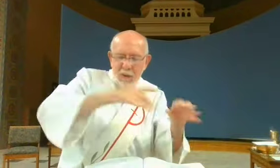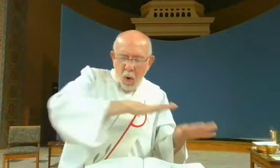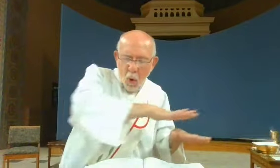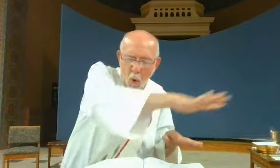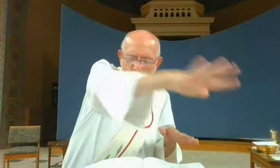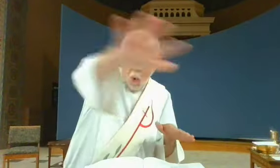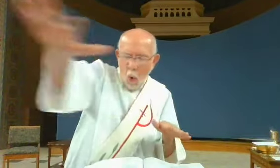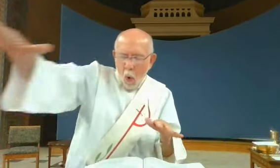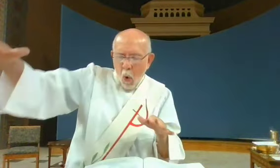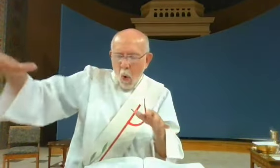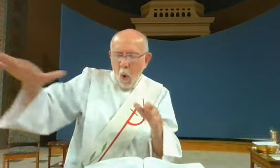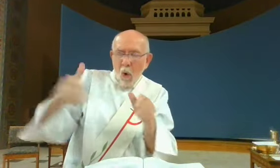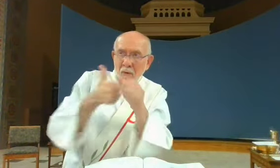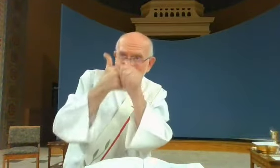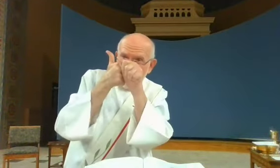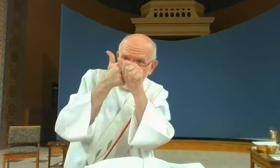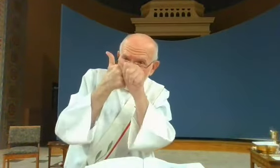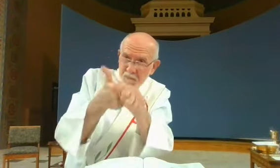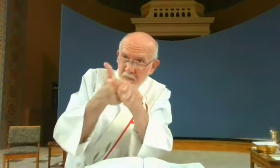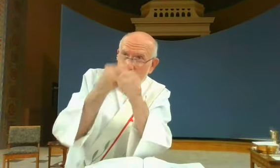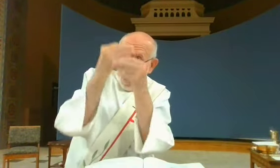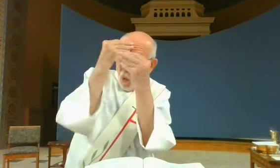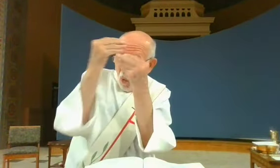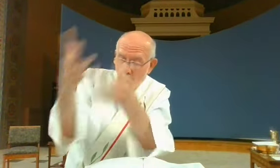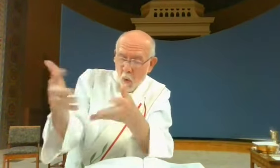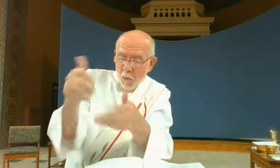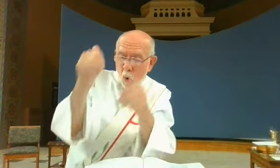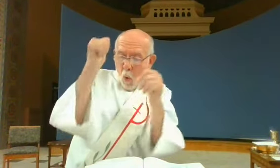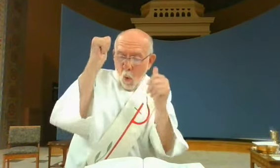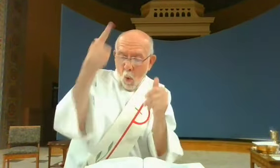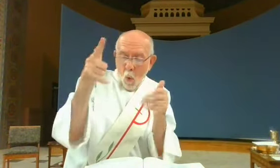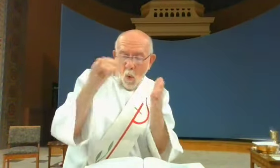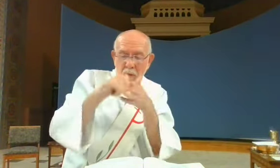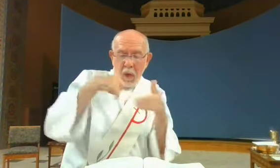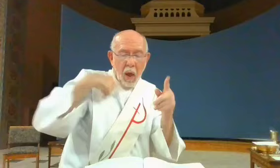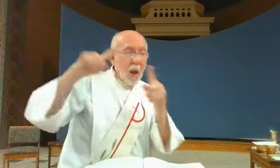Spirit, teaching them to observe all that I have commanded you.